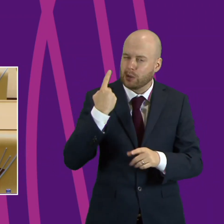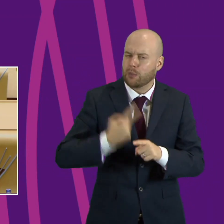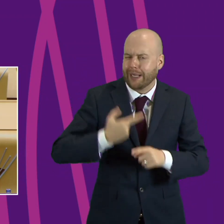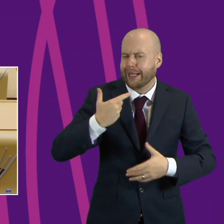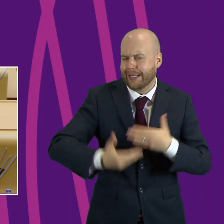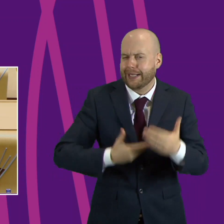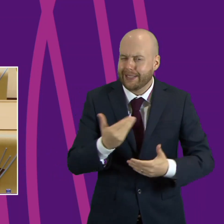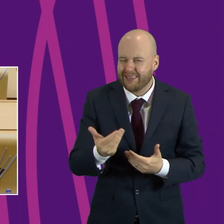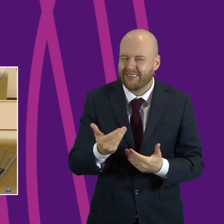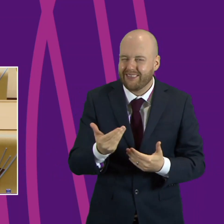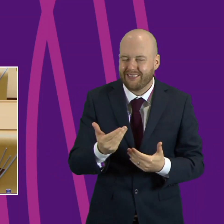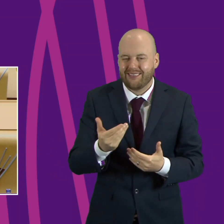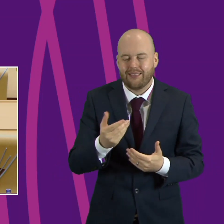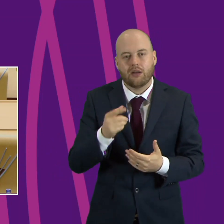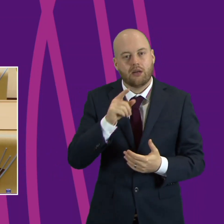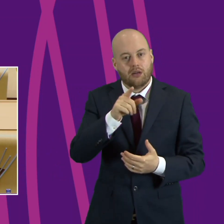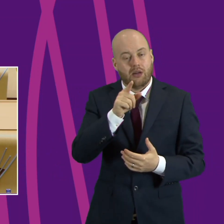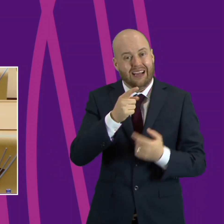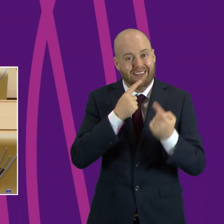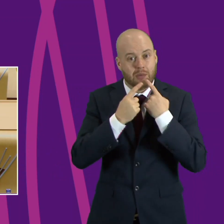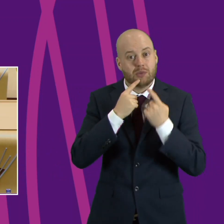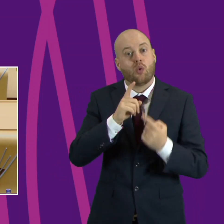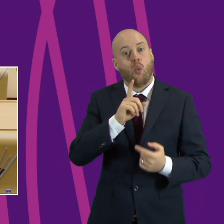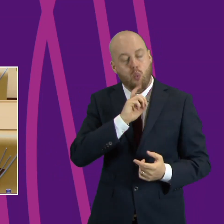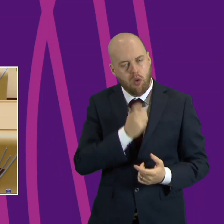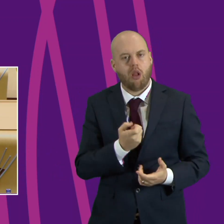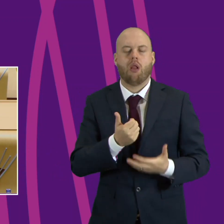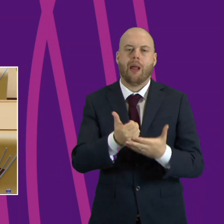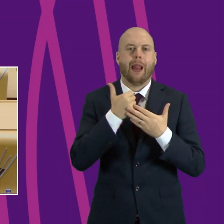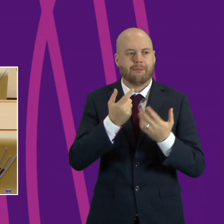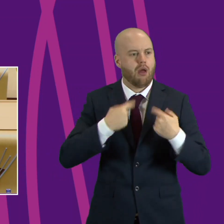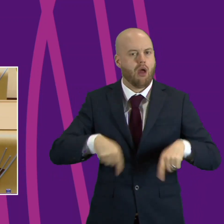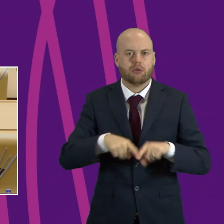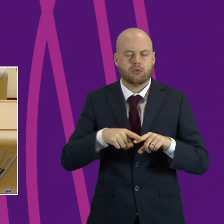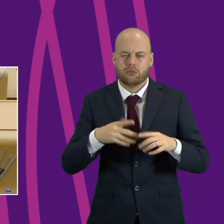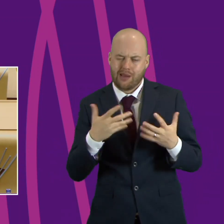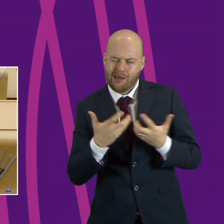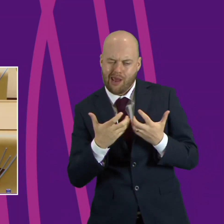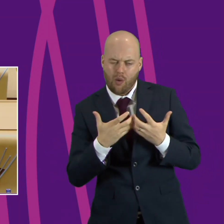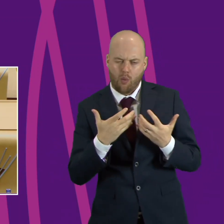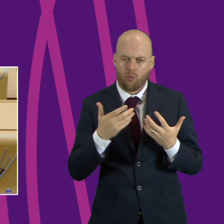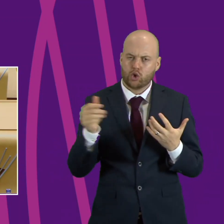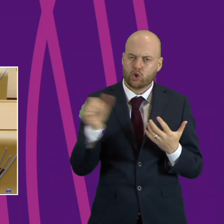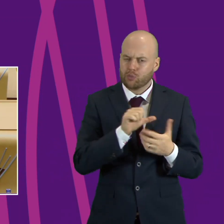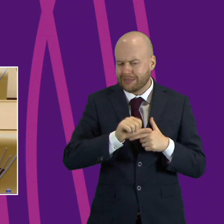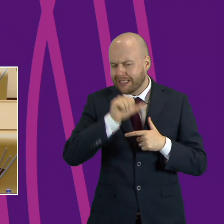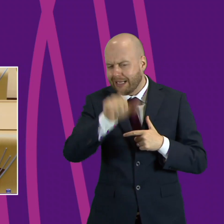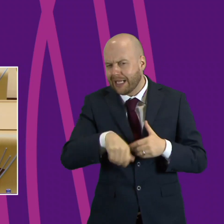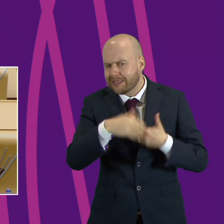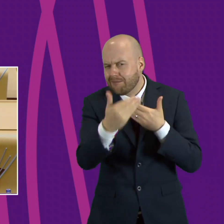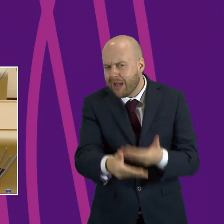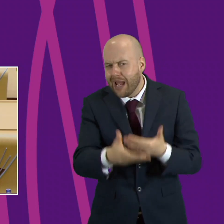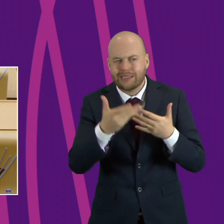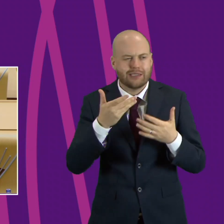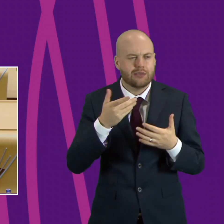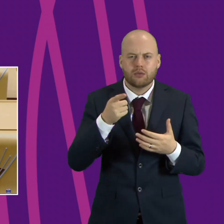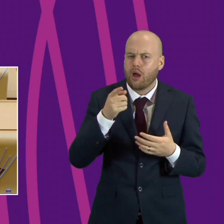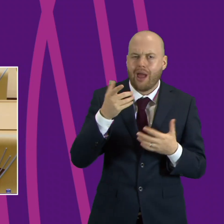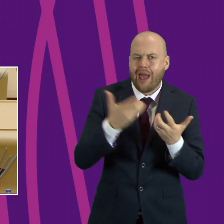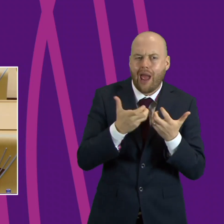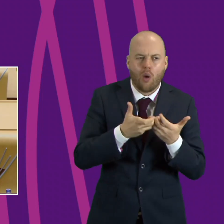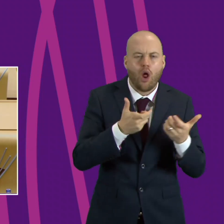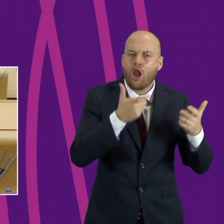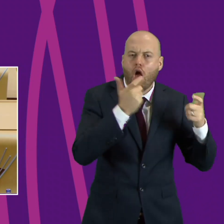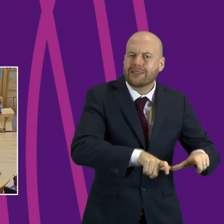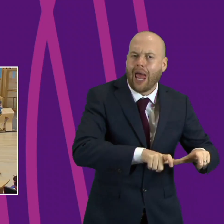how we look at what we might do in terms of the current restrictions, how those might be phased, what easing we may make of